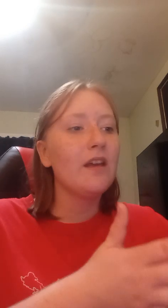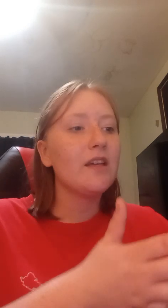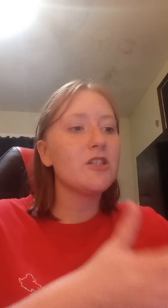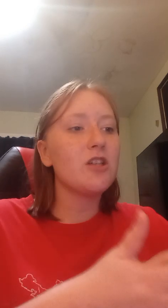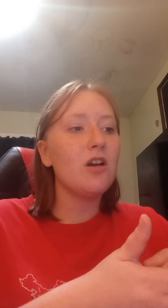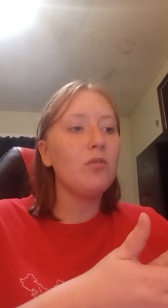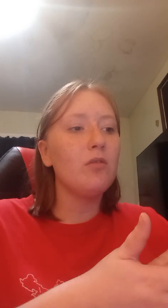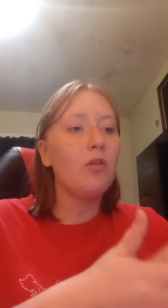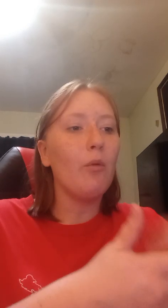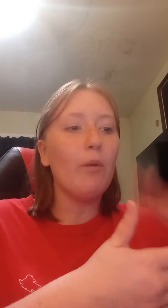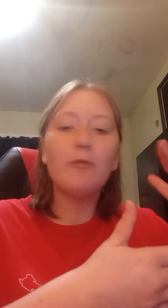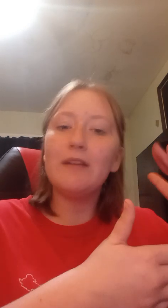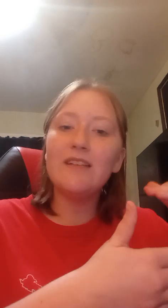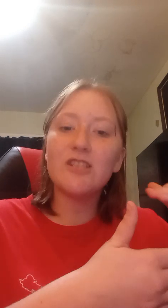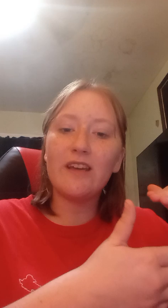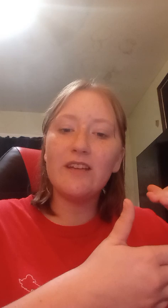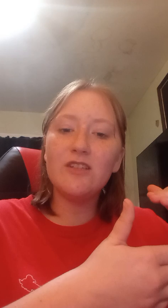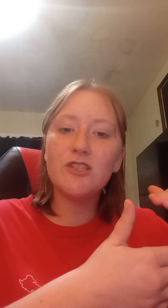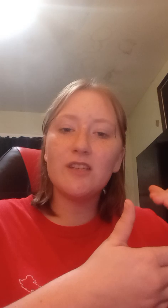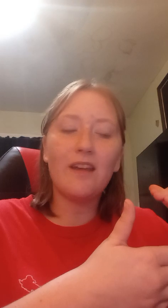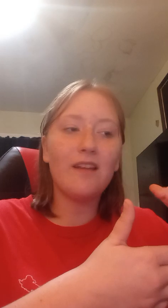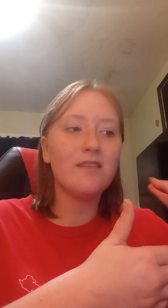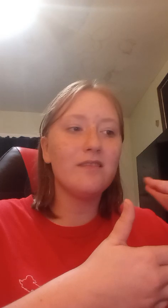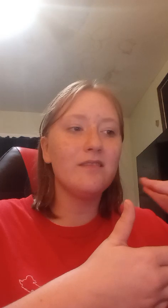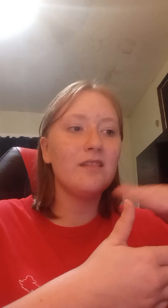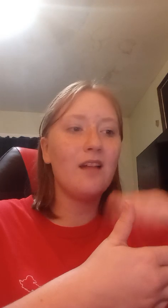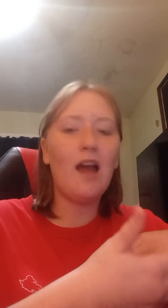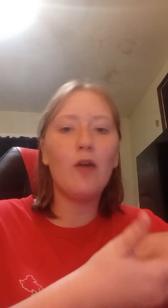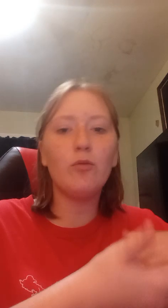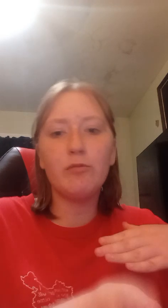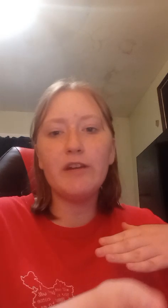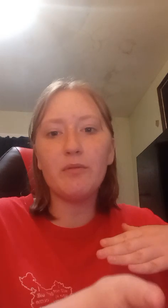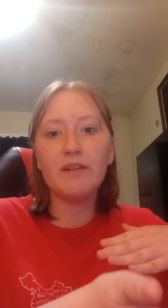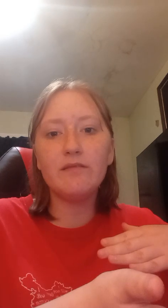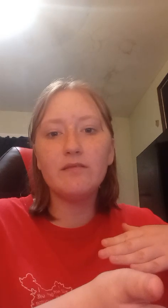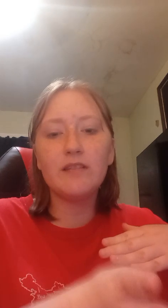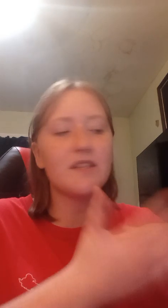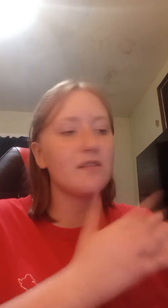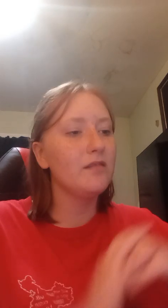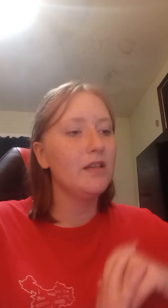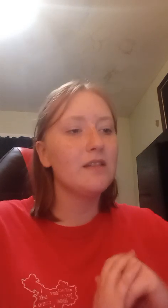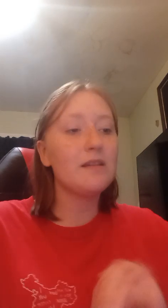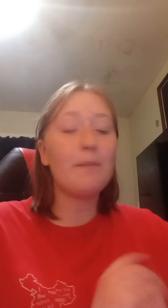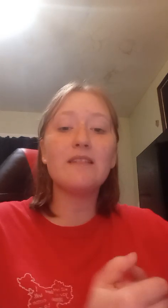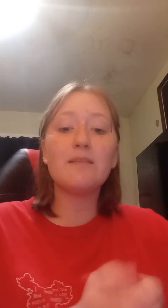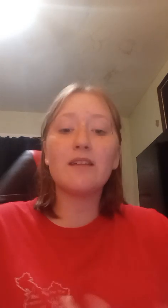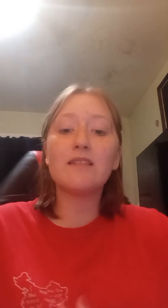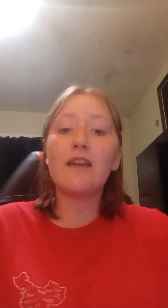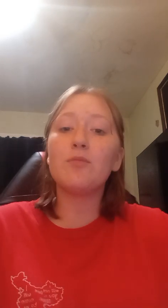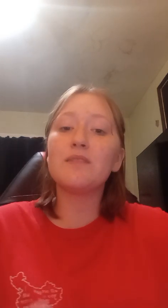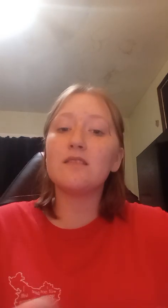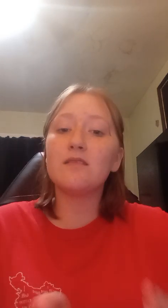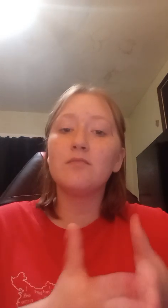show what we need to change and how we do it. It's amazing because it helps us get